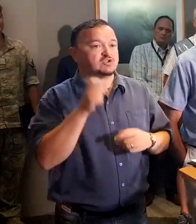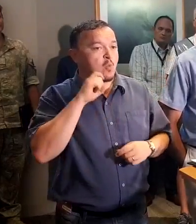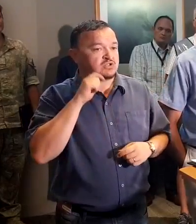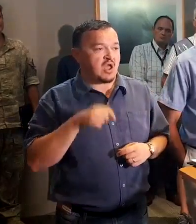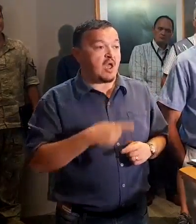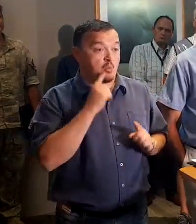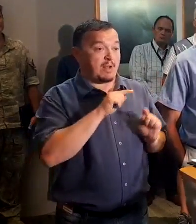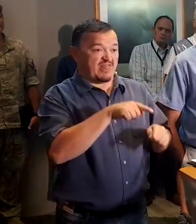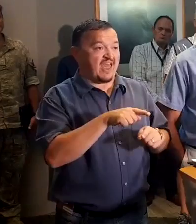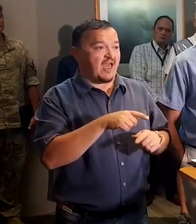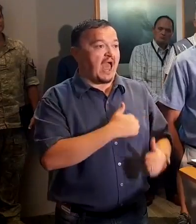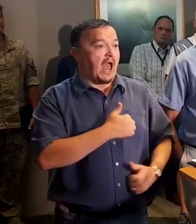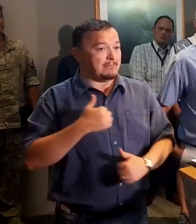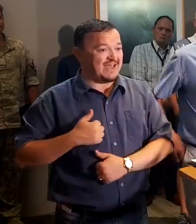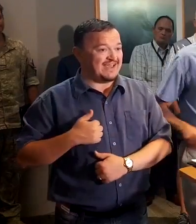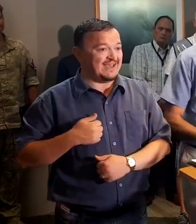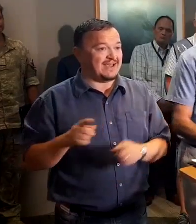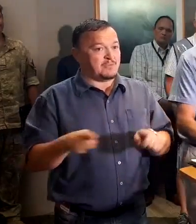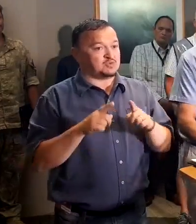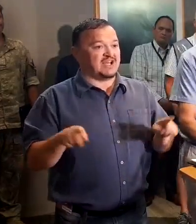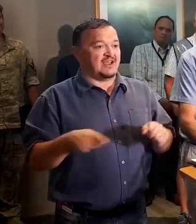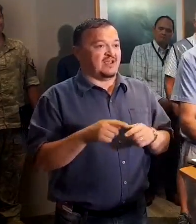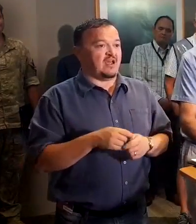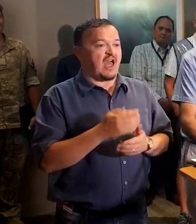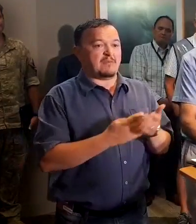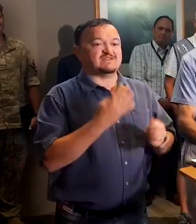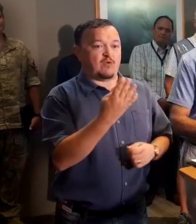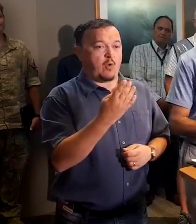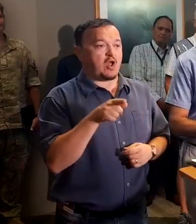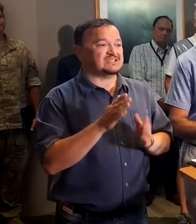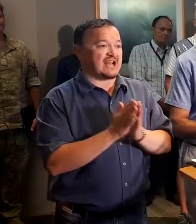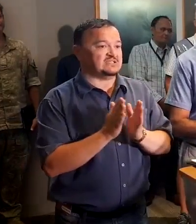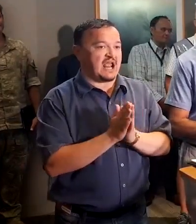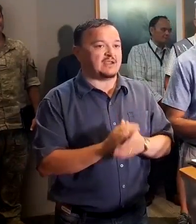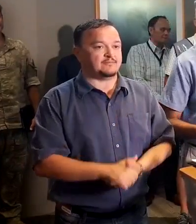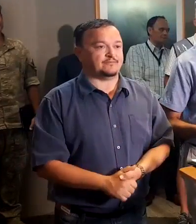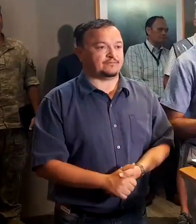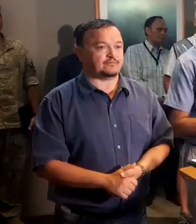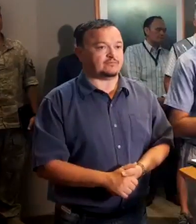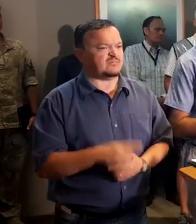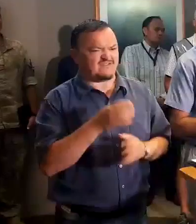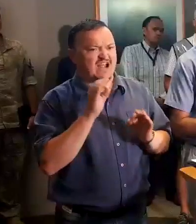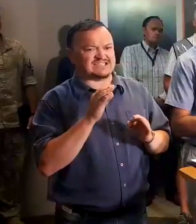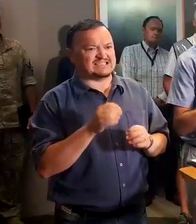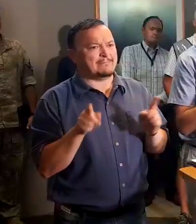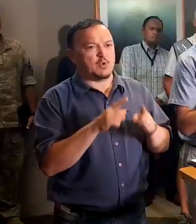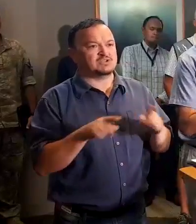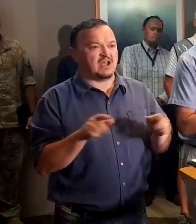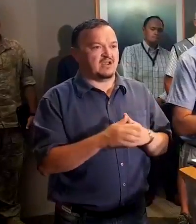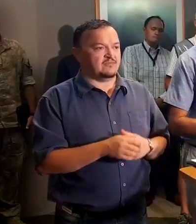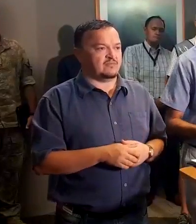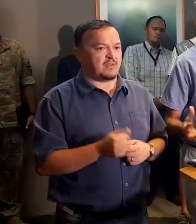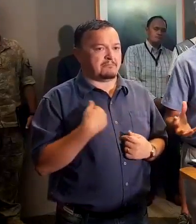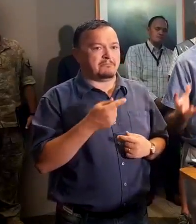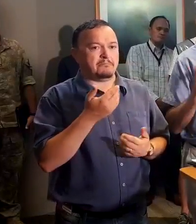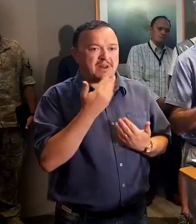are stunning musicians, and we really look forward to that. Could I encourage everyone who's been affected